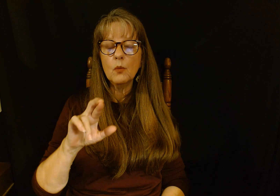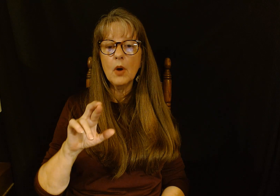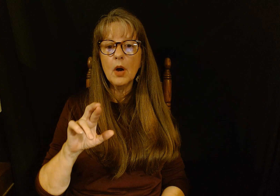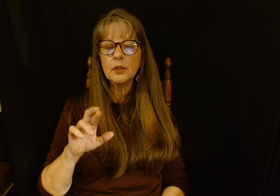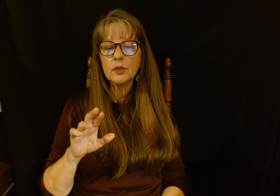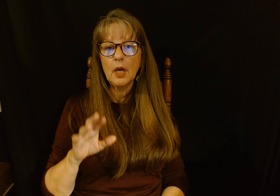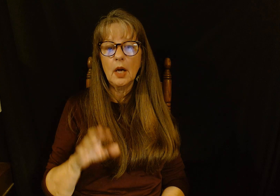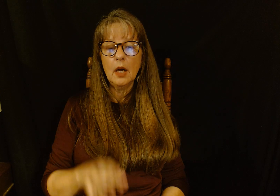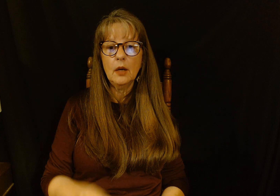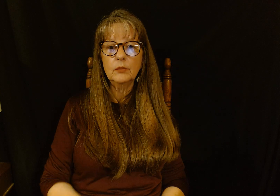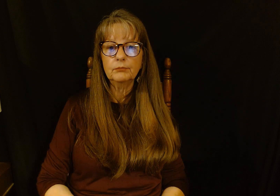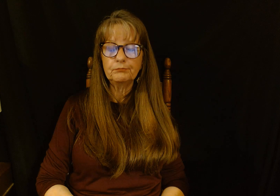want